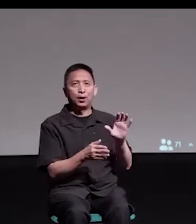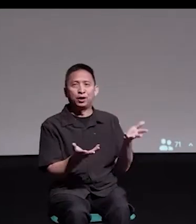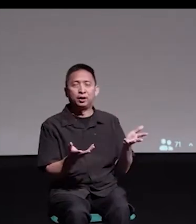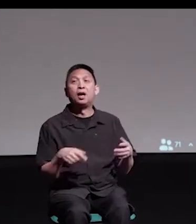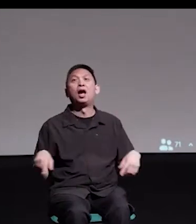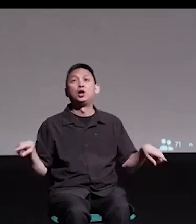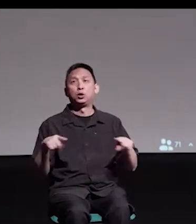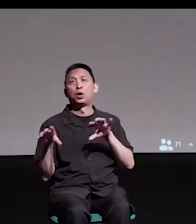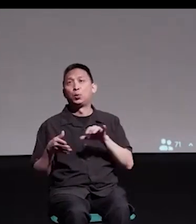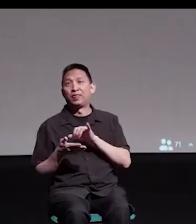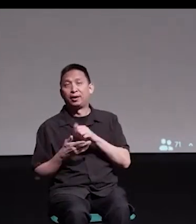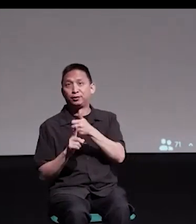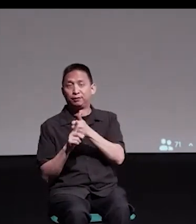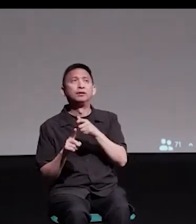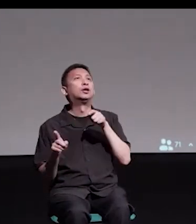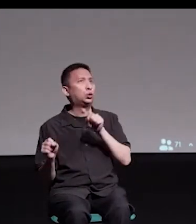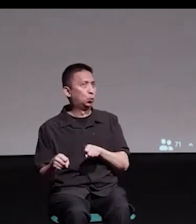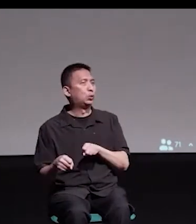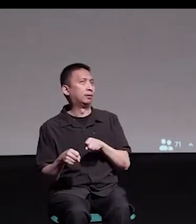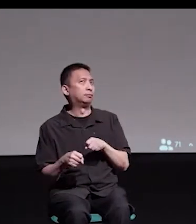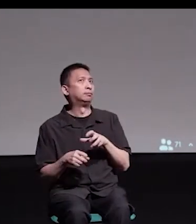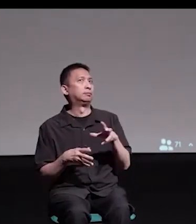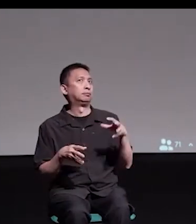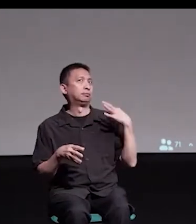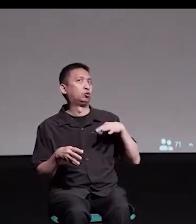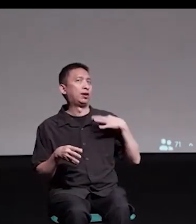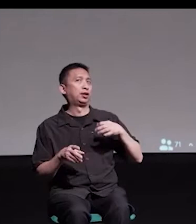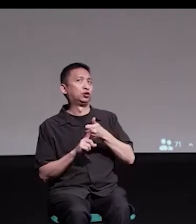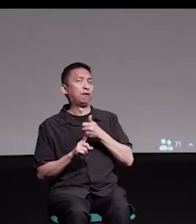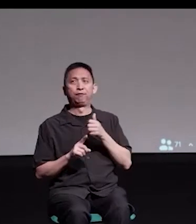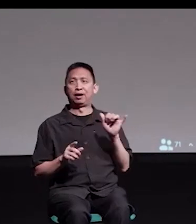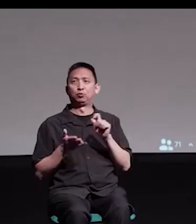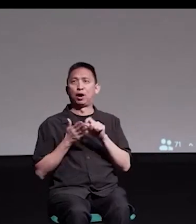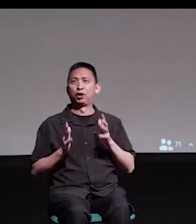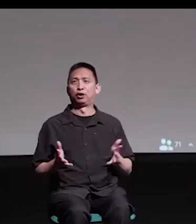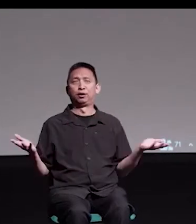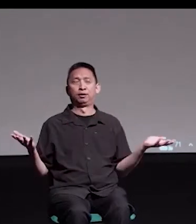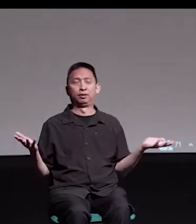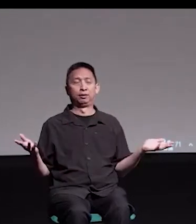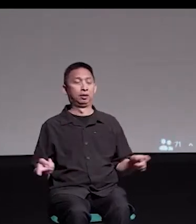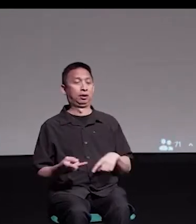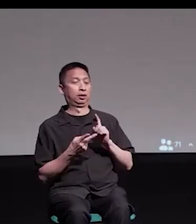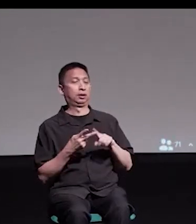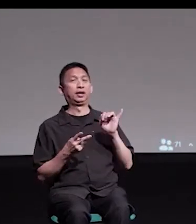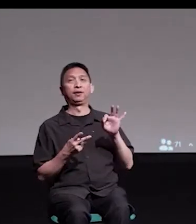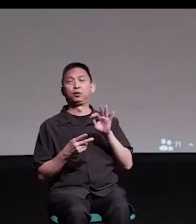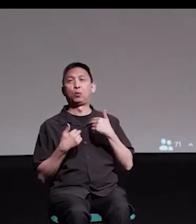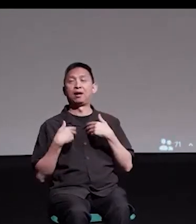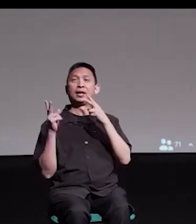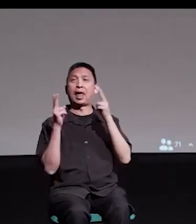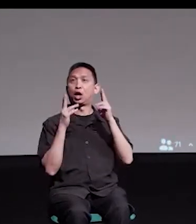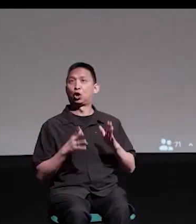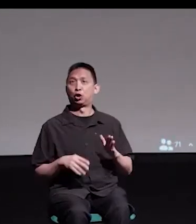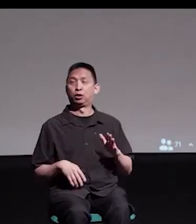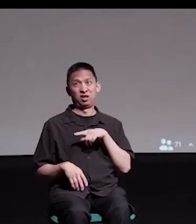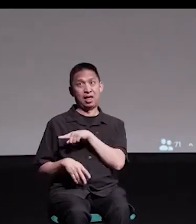can take writing credit on that. And it's a question if you're working with an editor on that, would